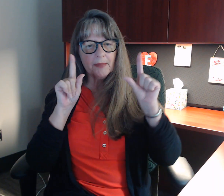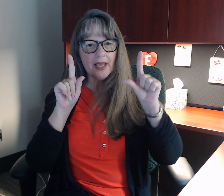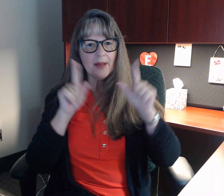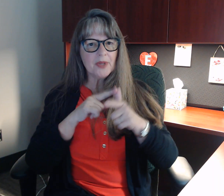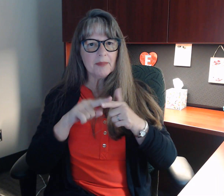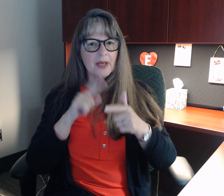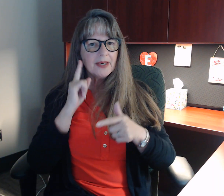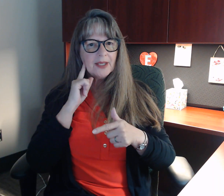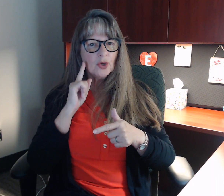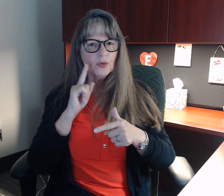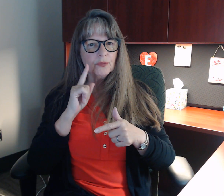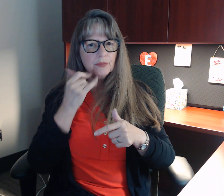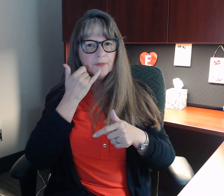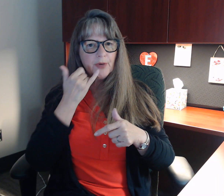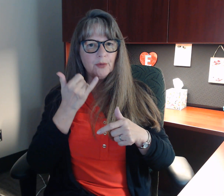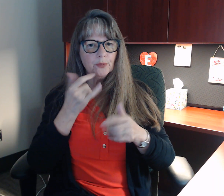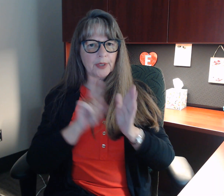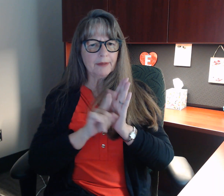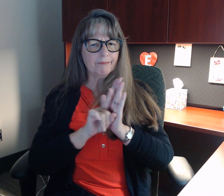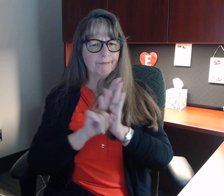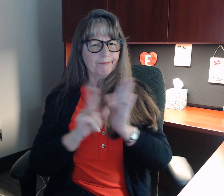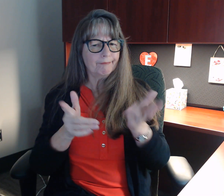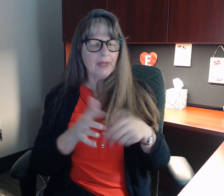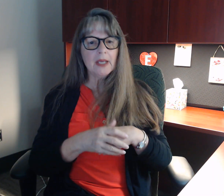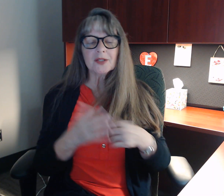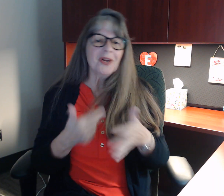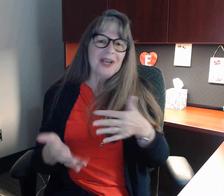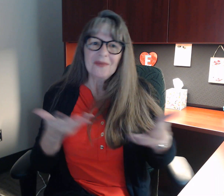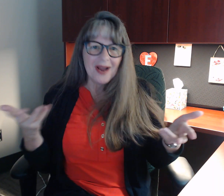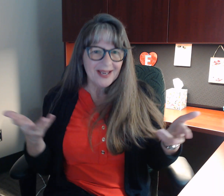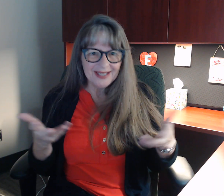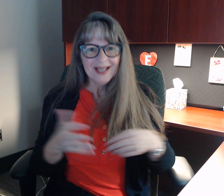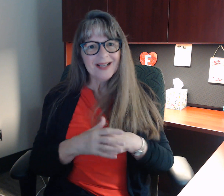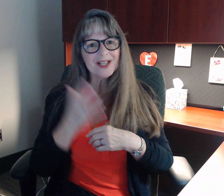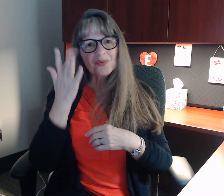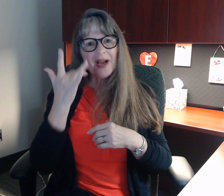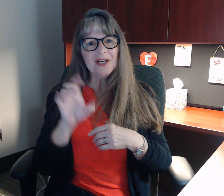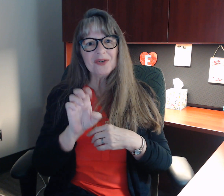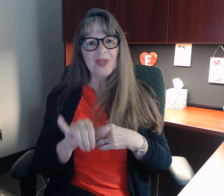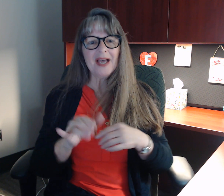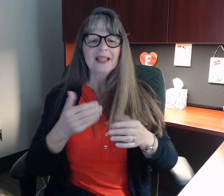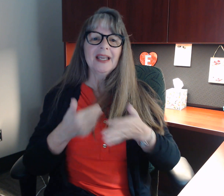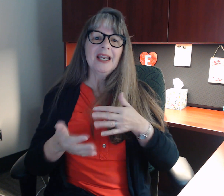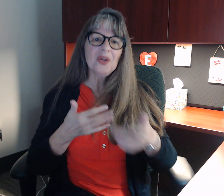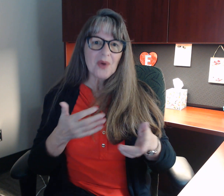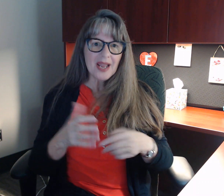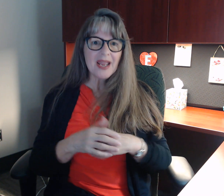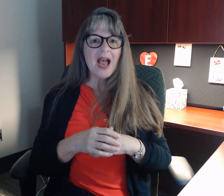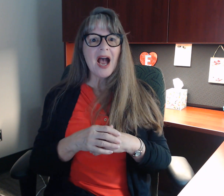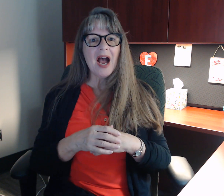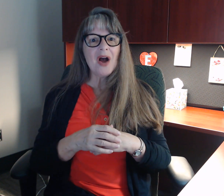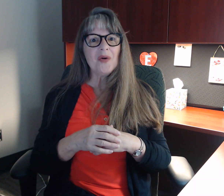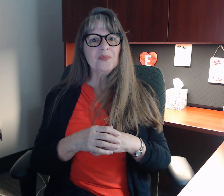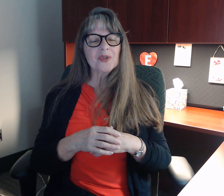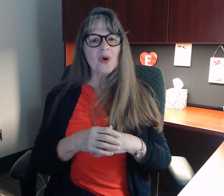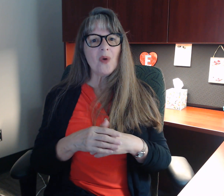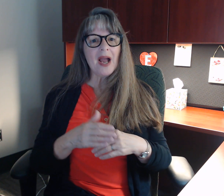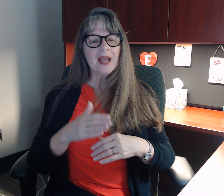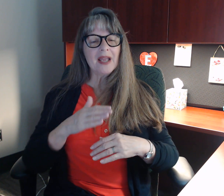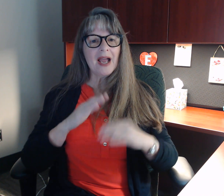up, then I'm not going to hear the phone ring. So anyway, that's why I do that. Anyway, so I